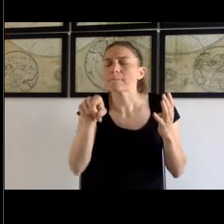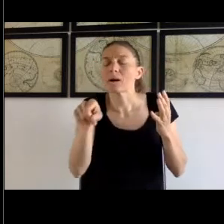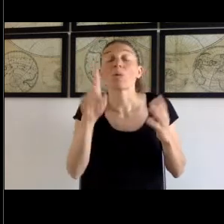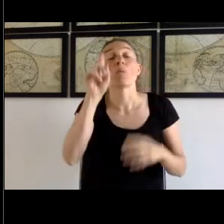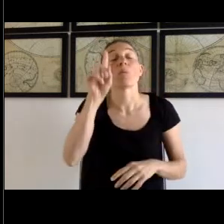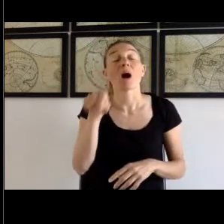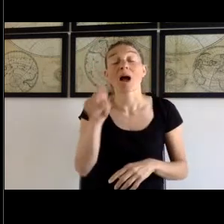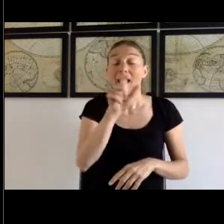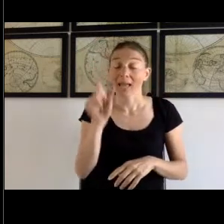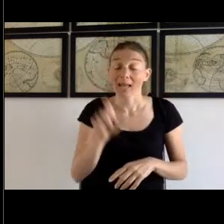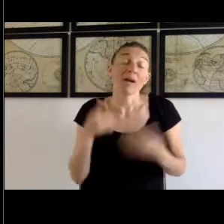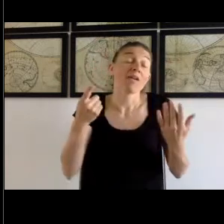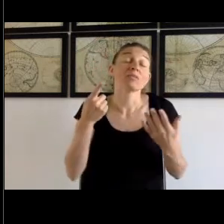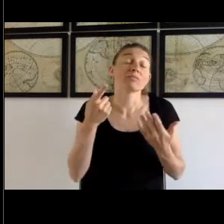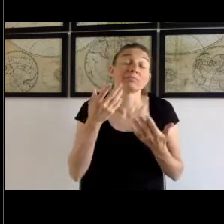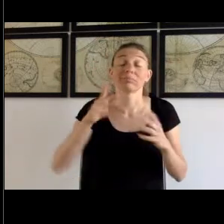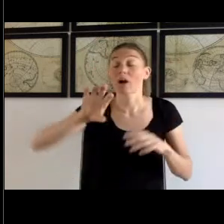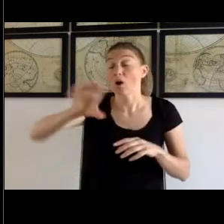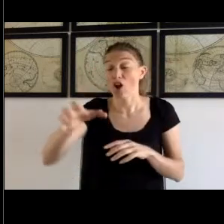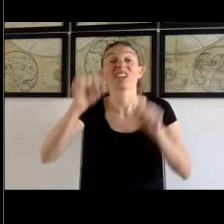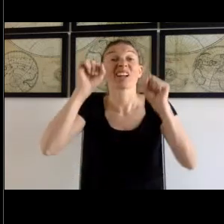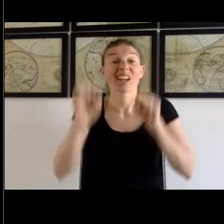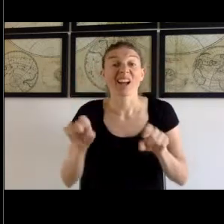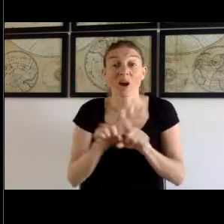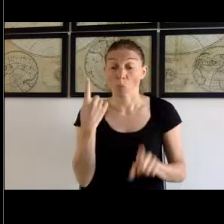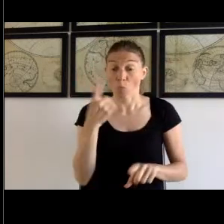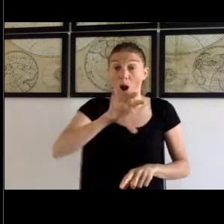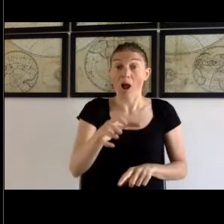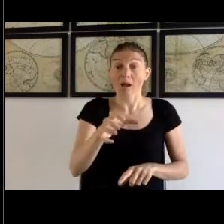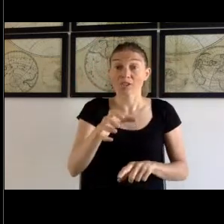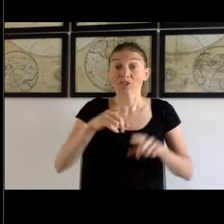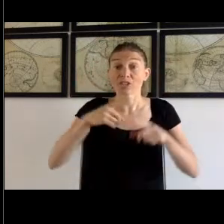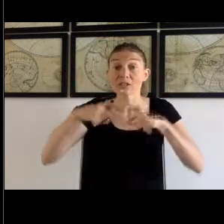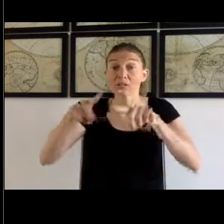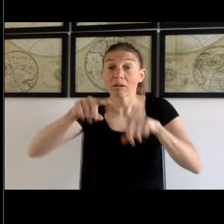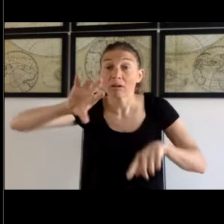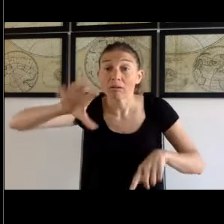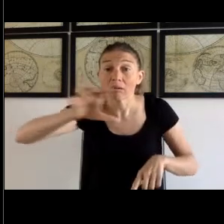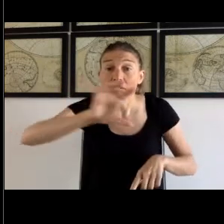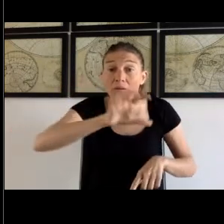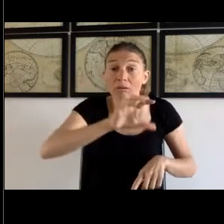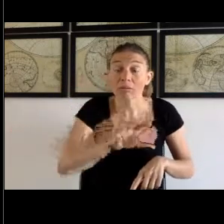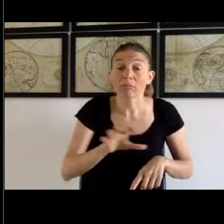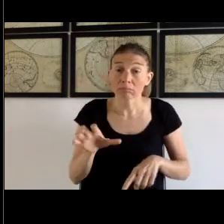countries is really different from one region to another. Next slide.